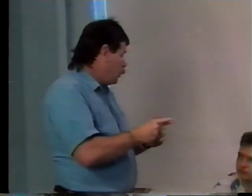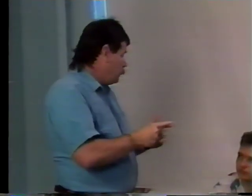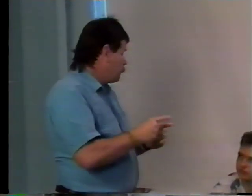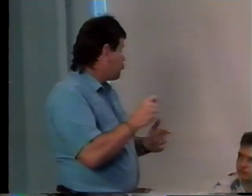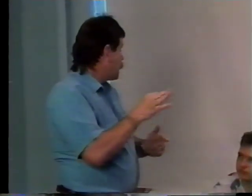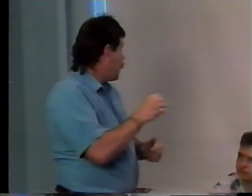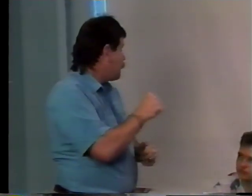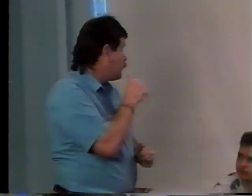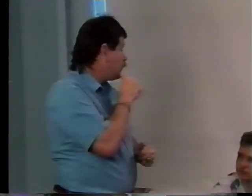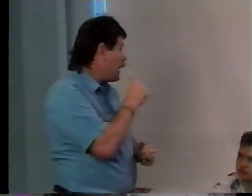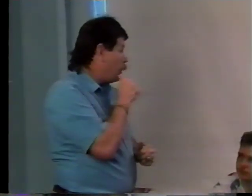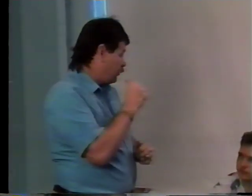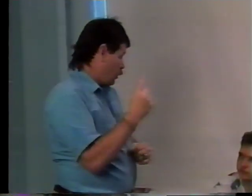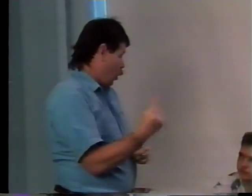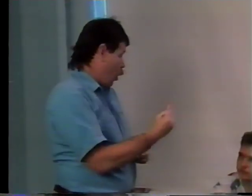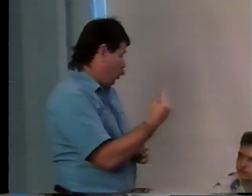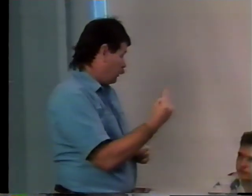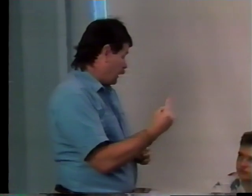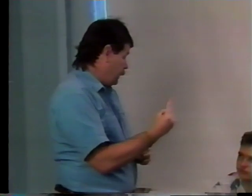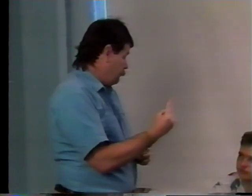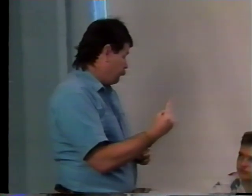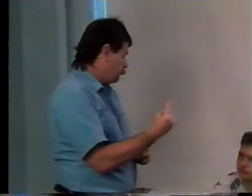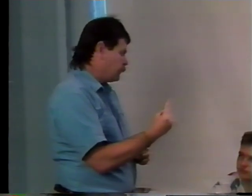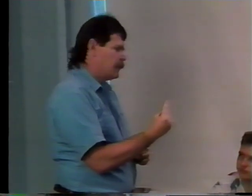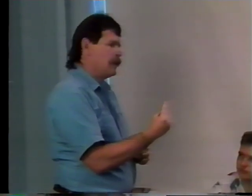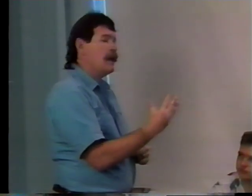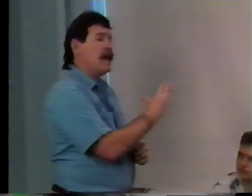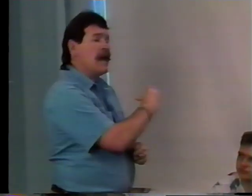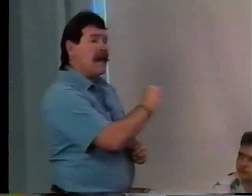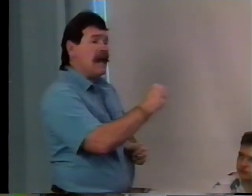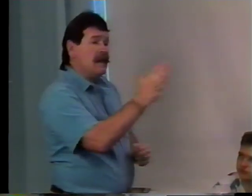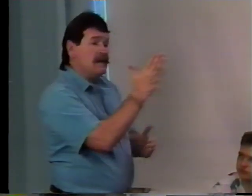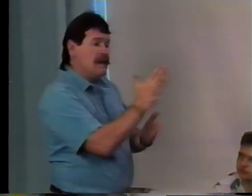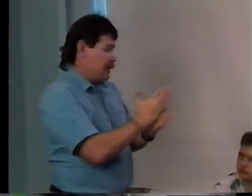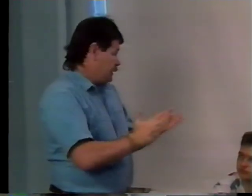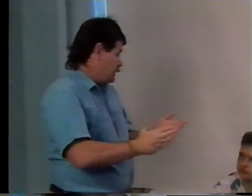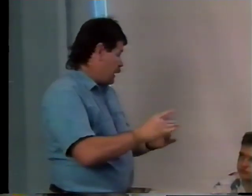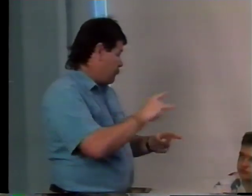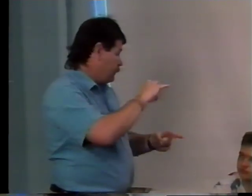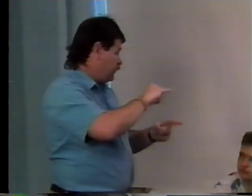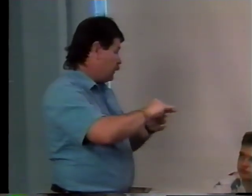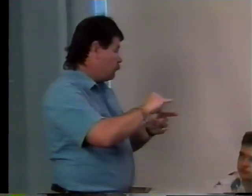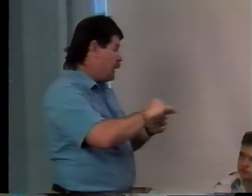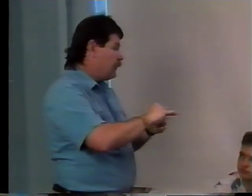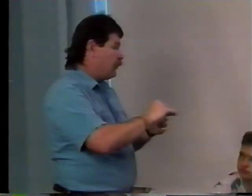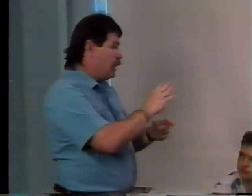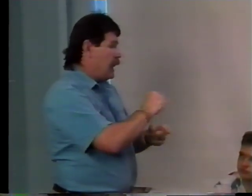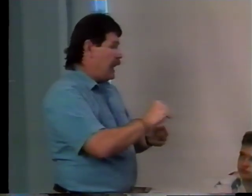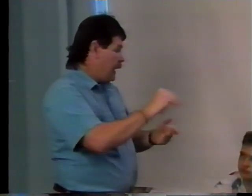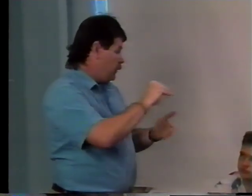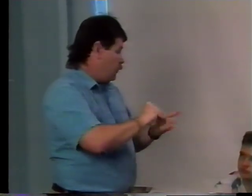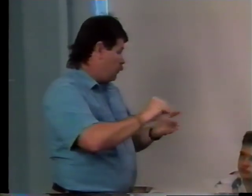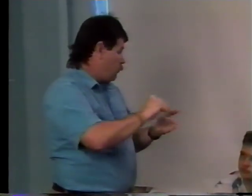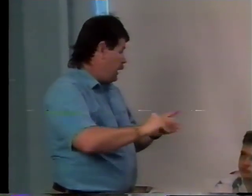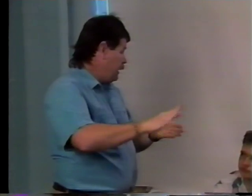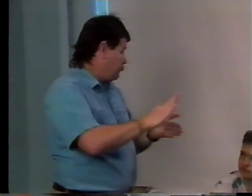or of stout only, and some cigarettes and writing